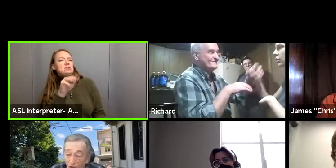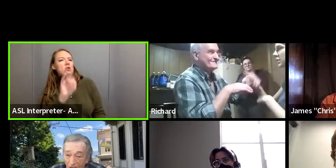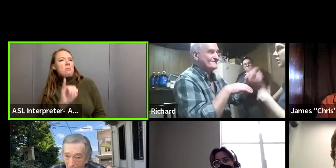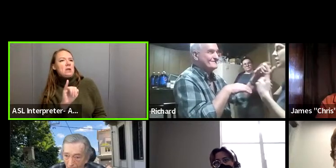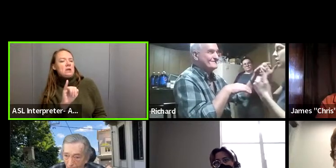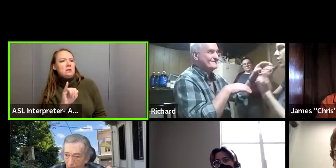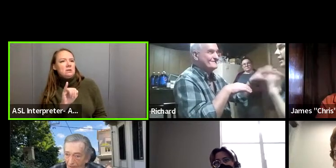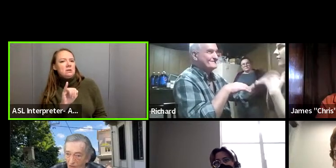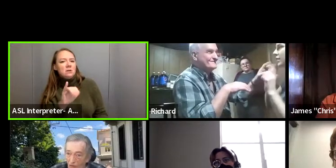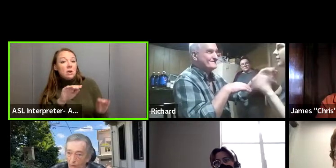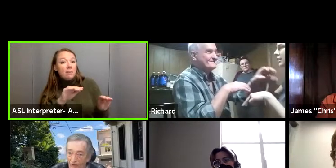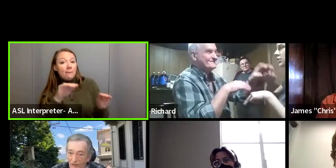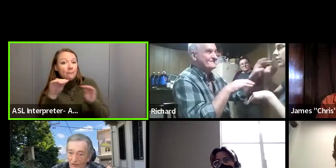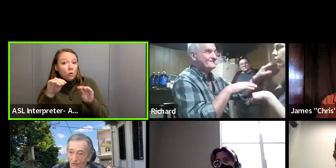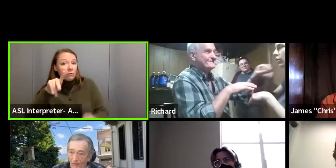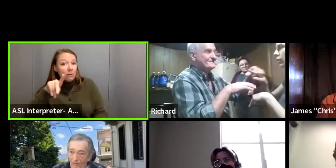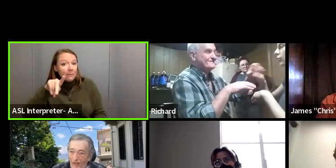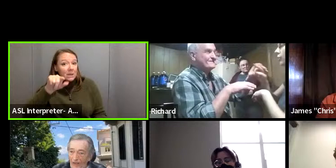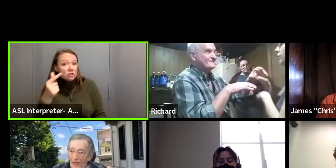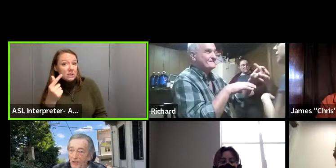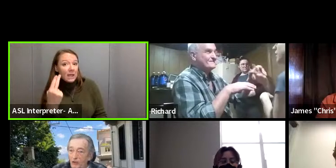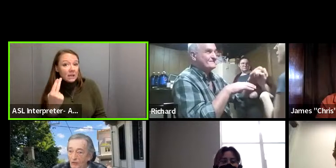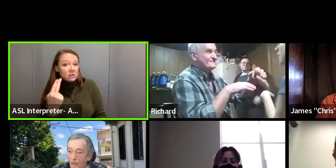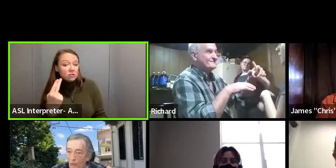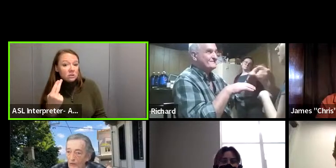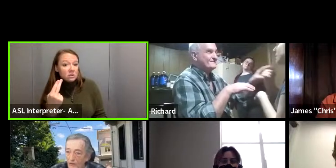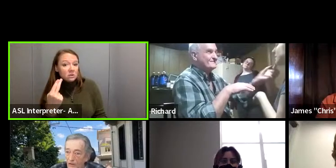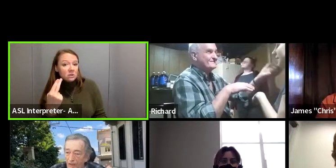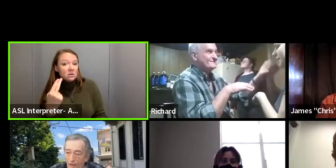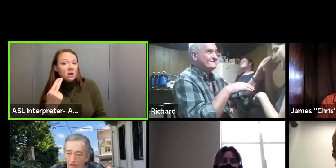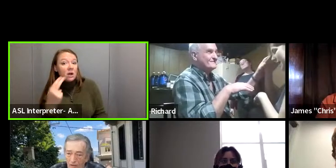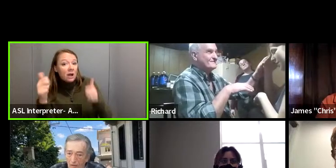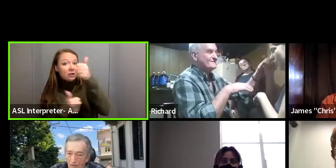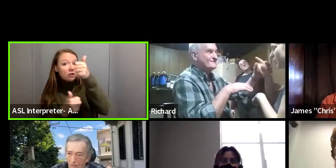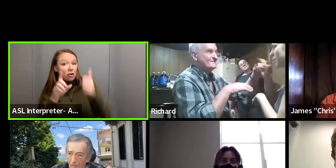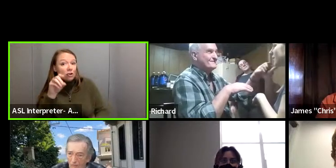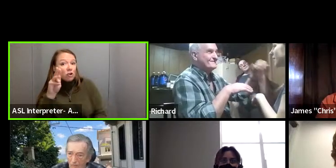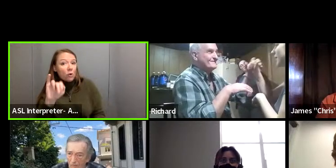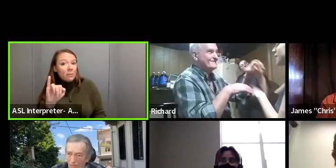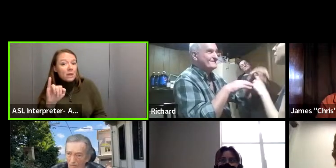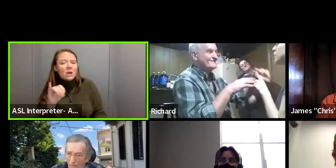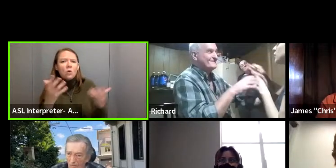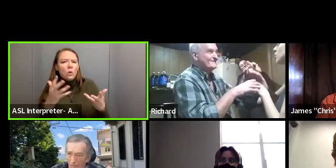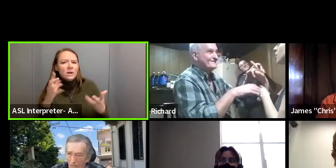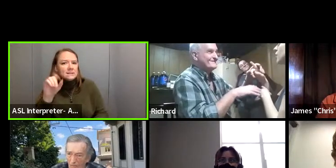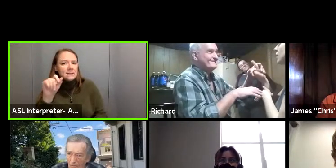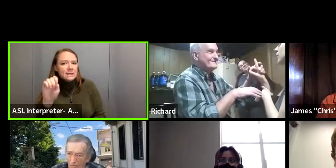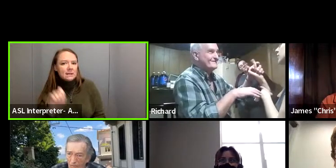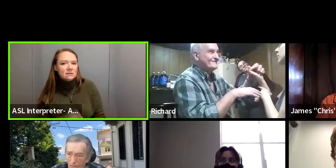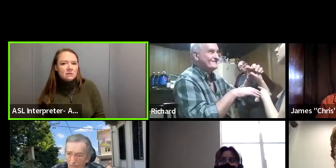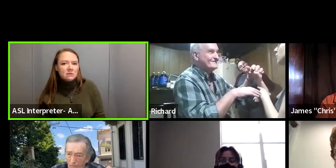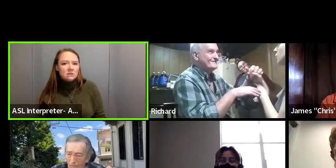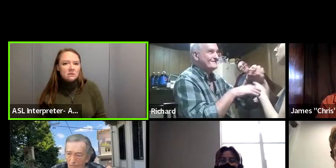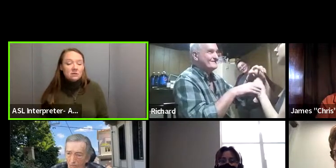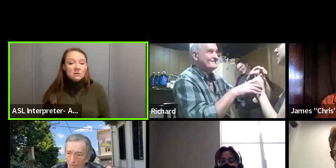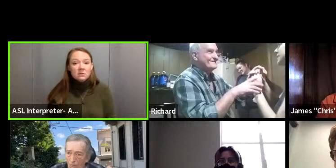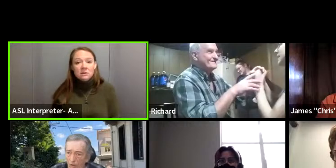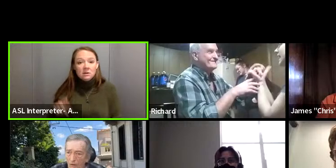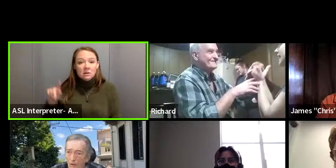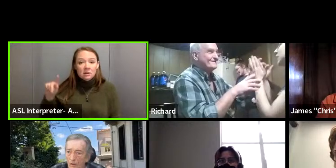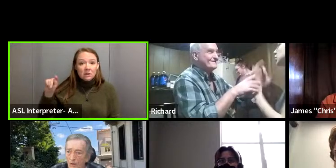Move PGH as Domi's agent. What's the date? I can say